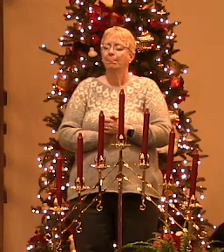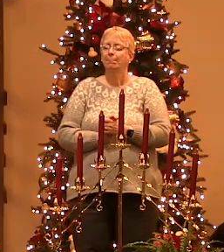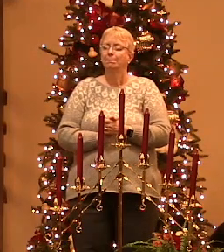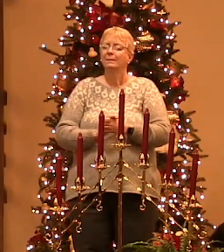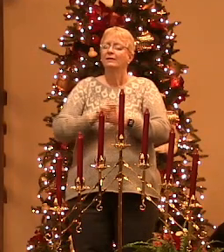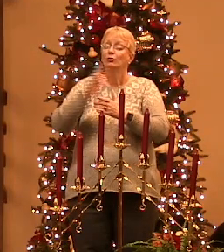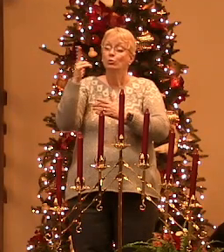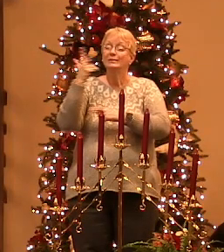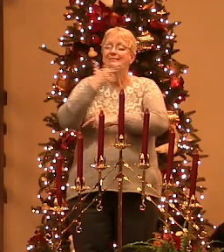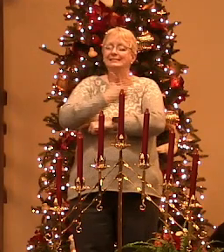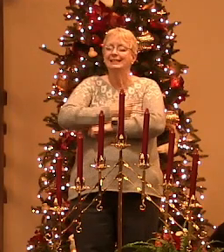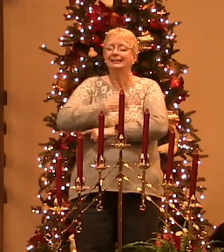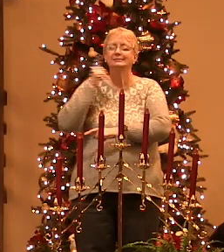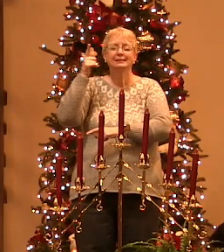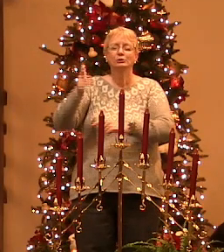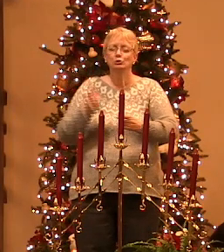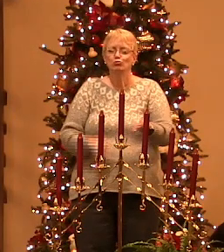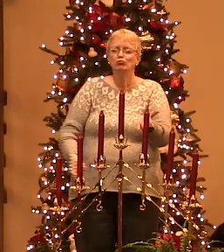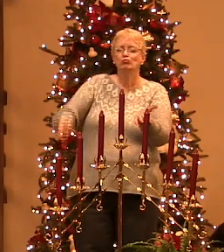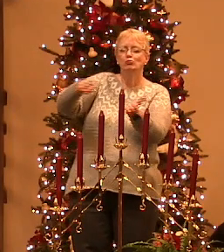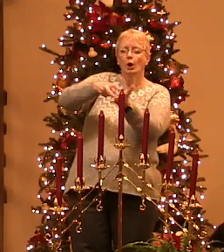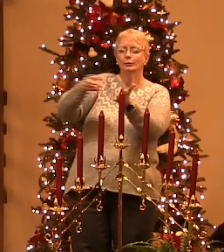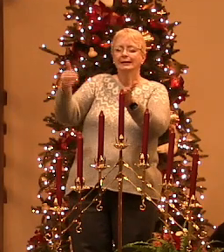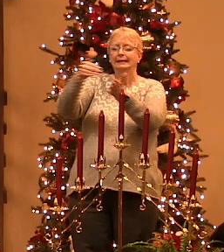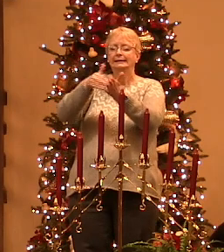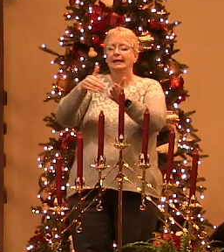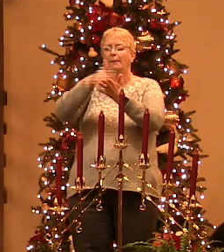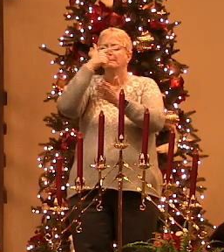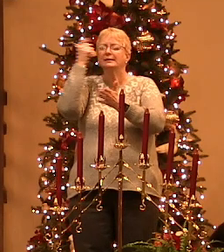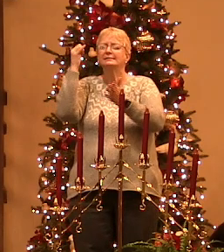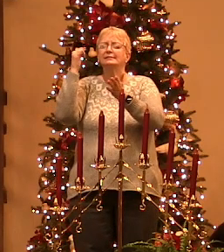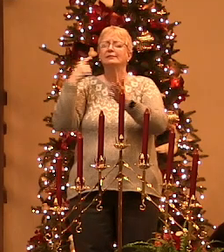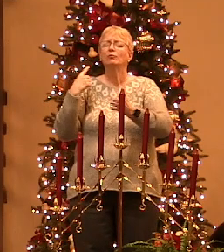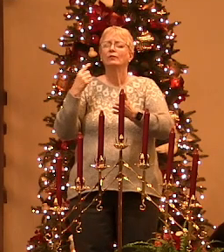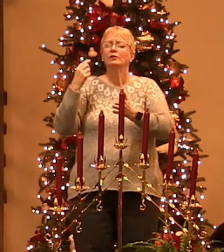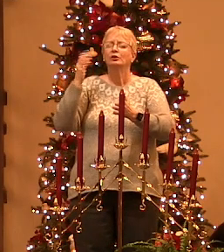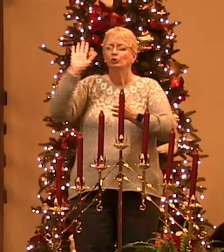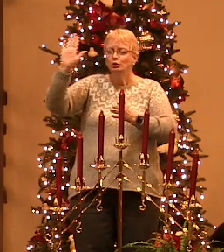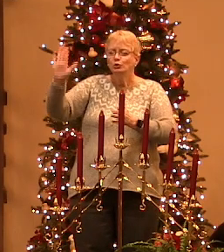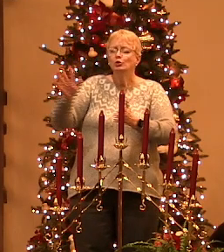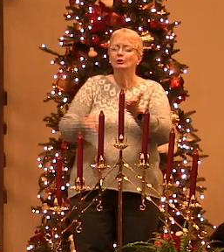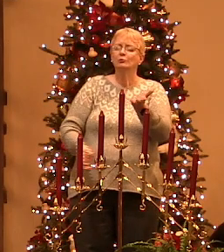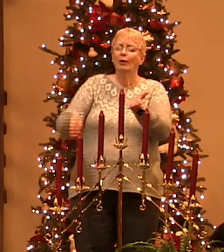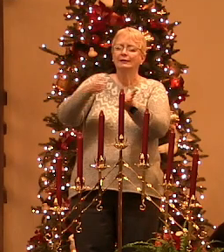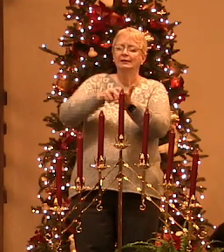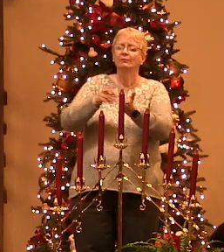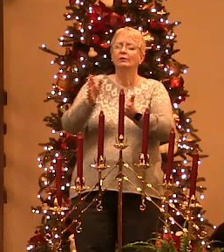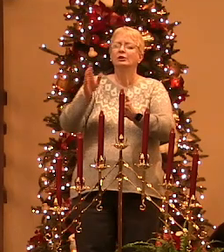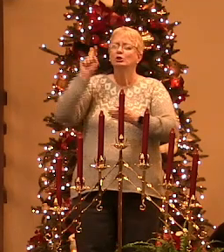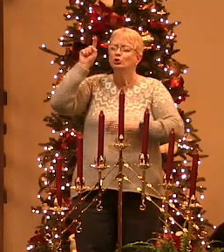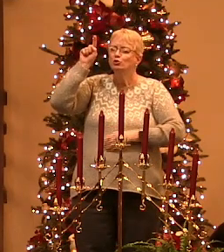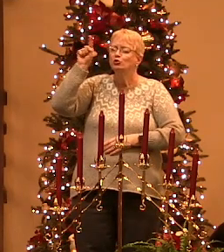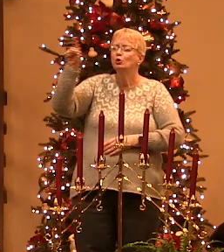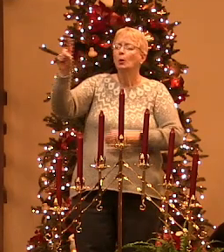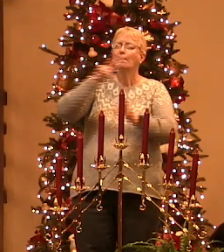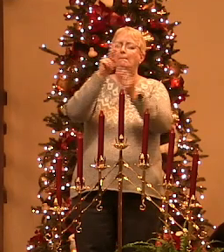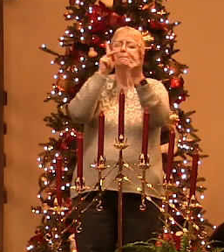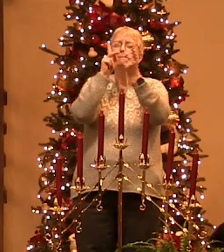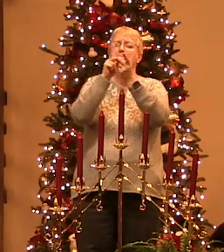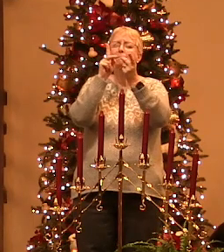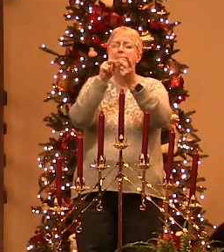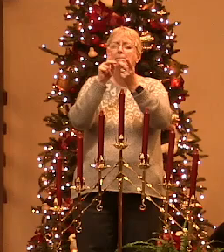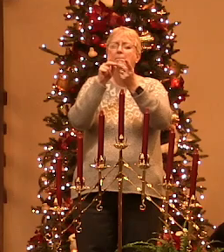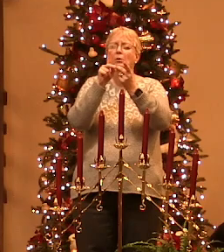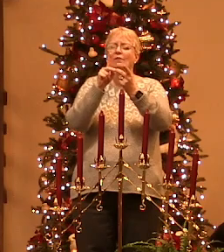And 3 days later, rising again. And because of that, as Romans 5 is about, you, the new Adam, you, the perfect Adam, the first